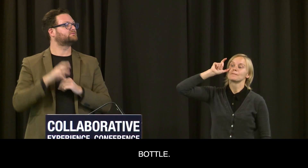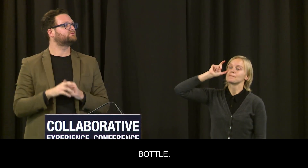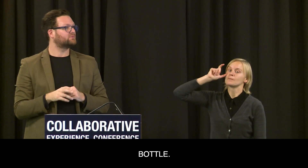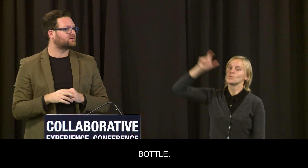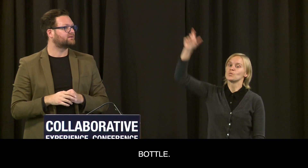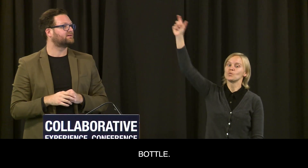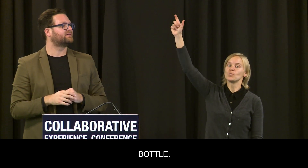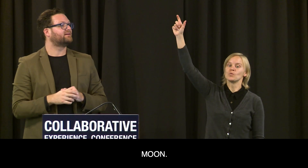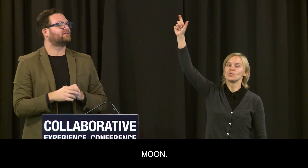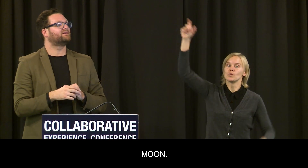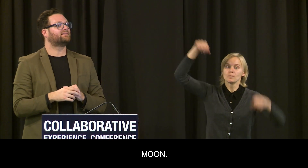bottle, moon,